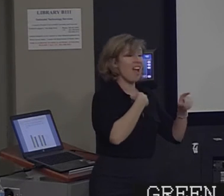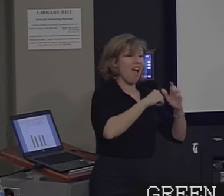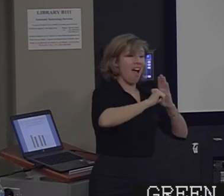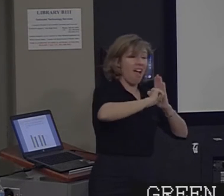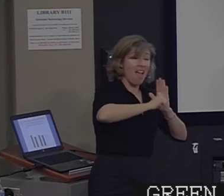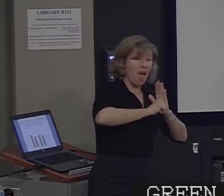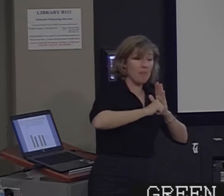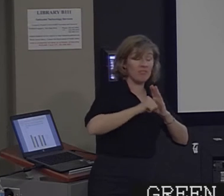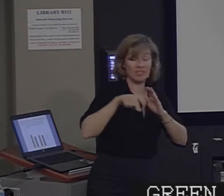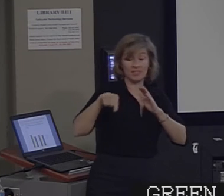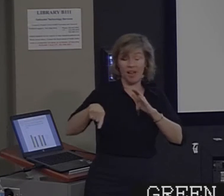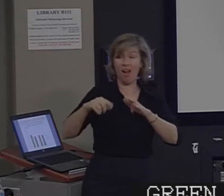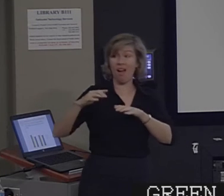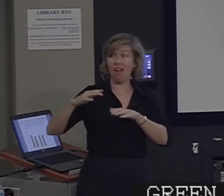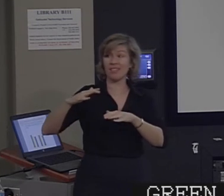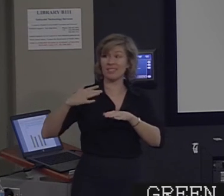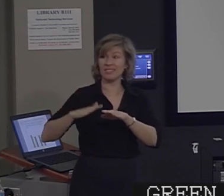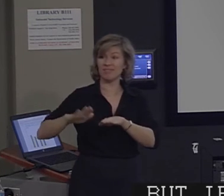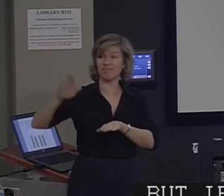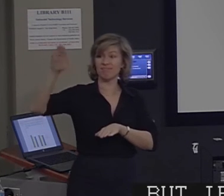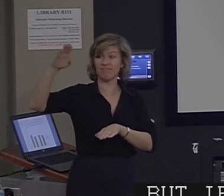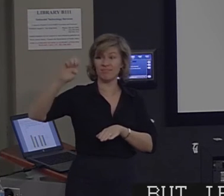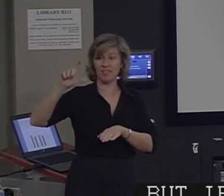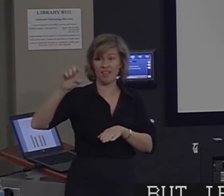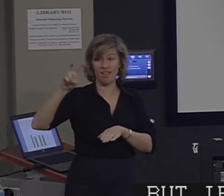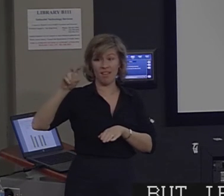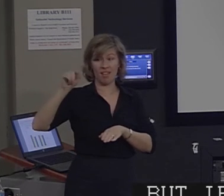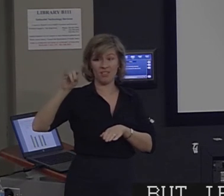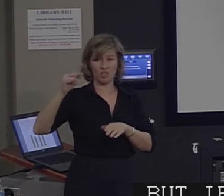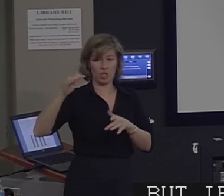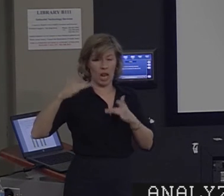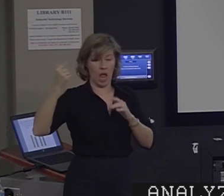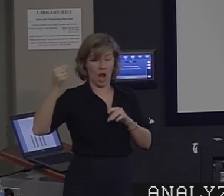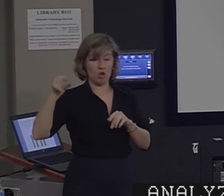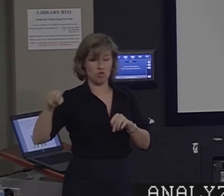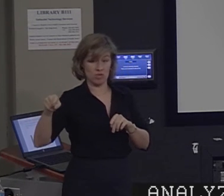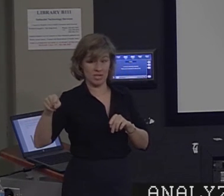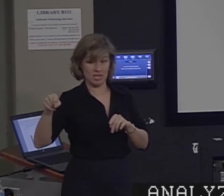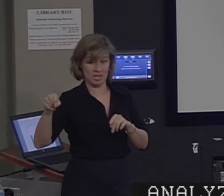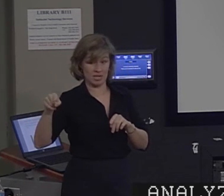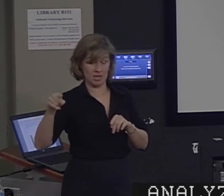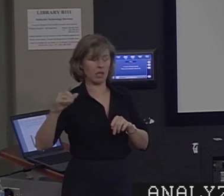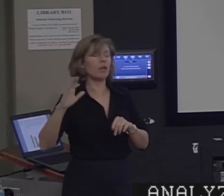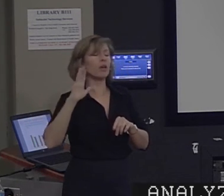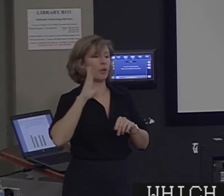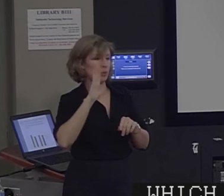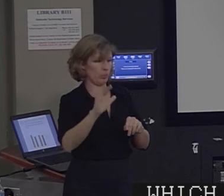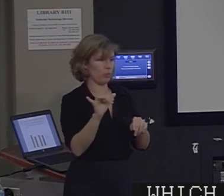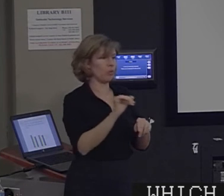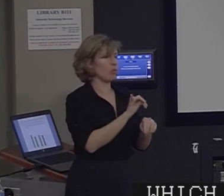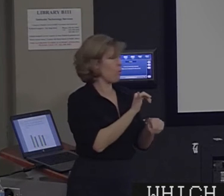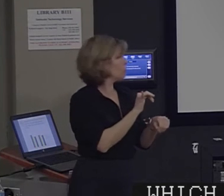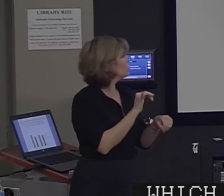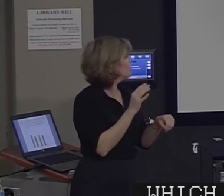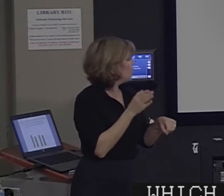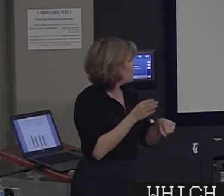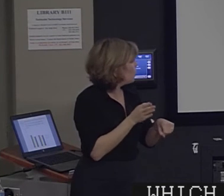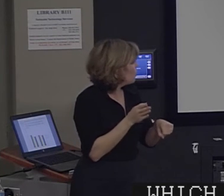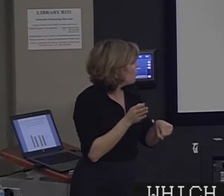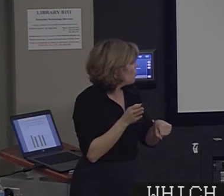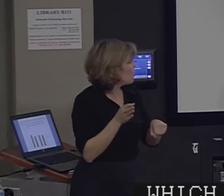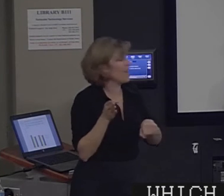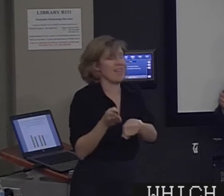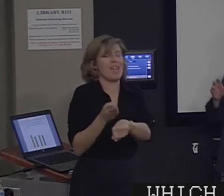of the elevation, which is in the sort of light green, they do better. And they are not improved